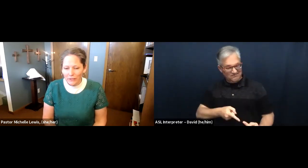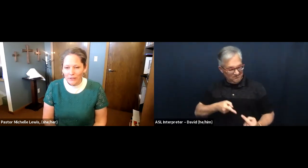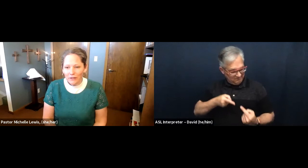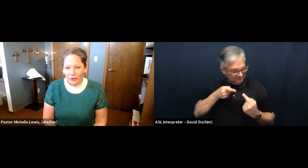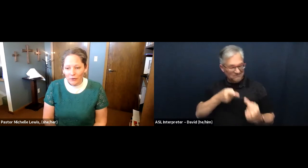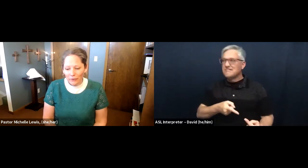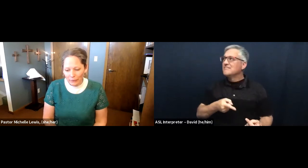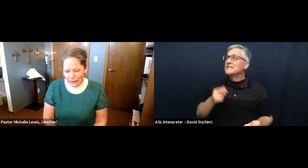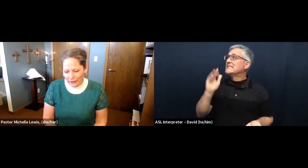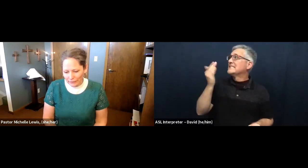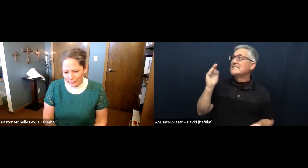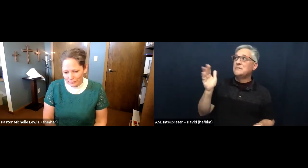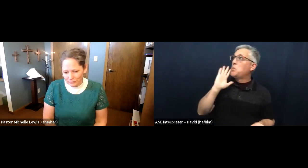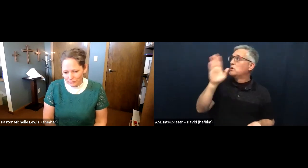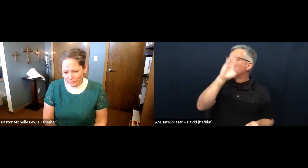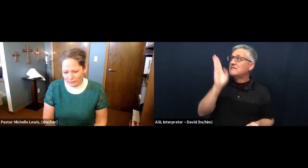don't go away.